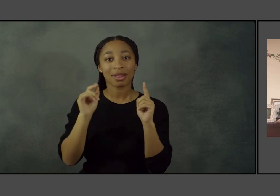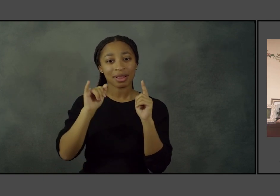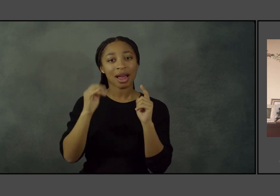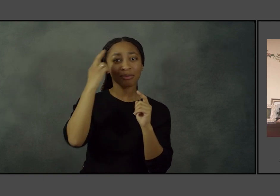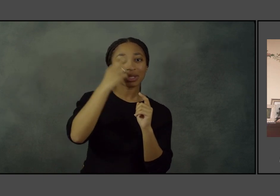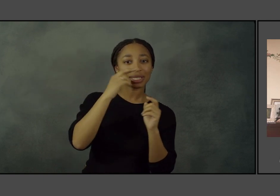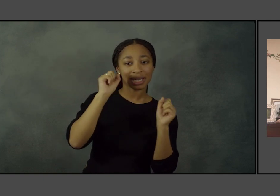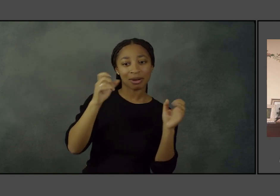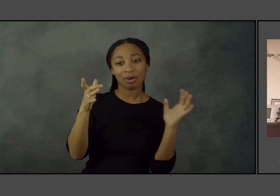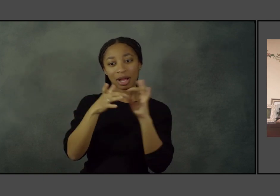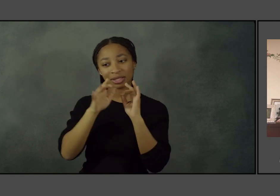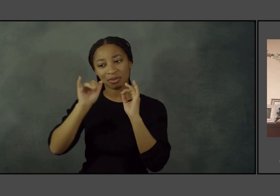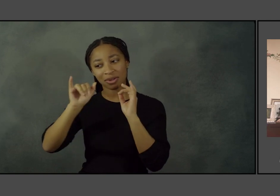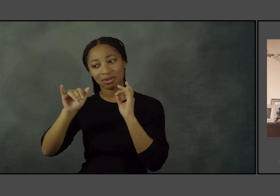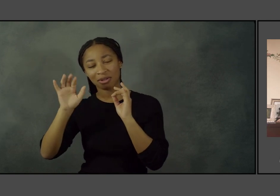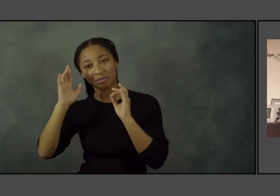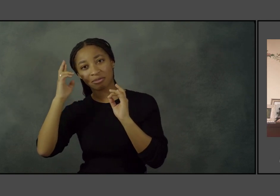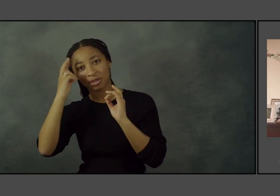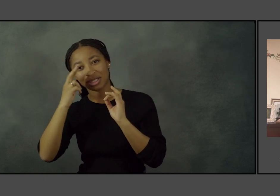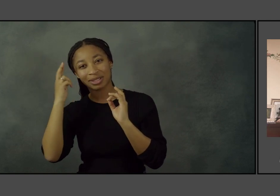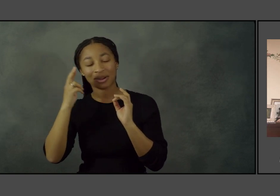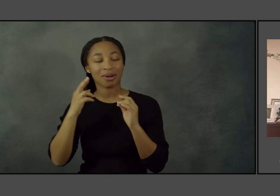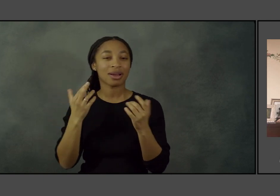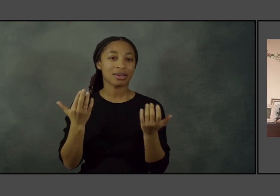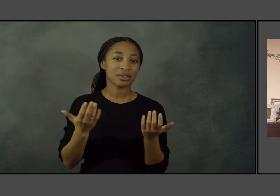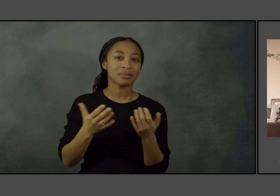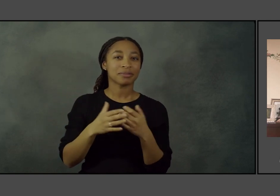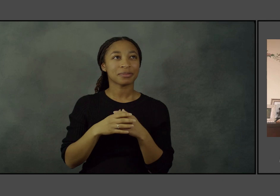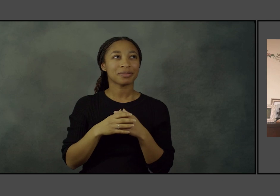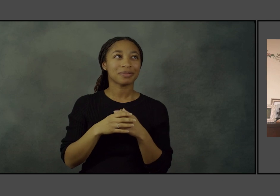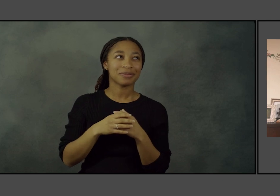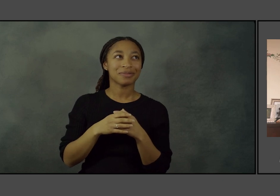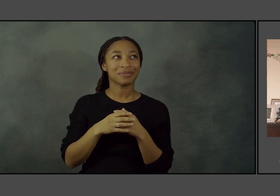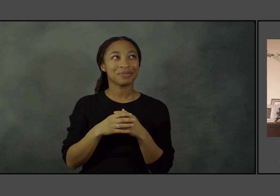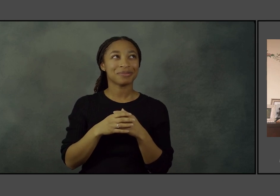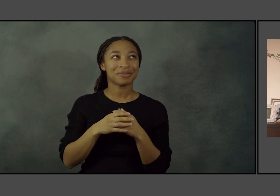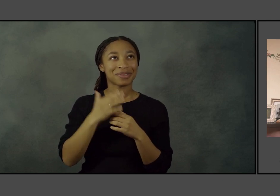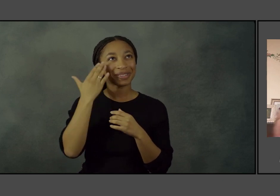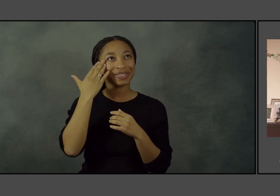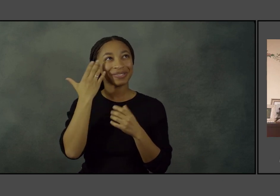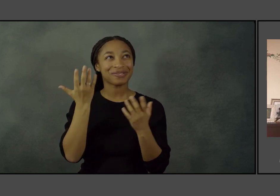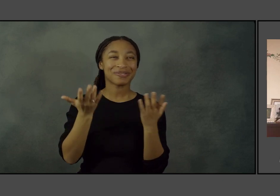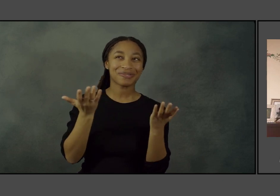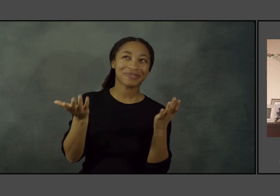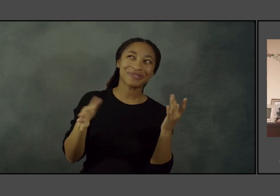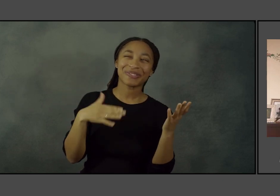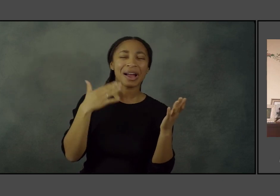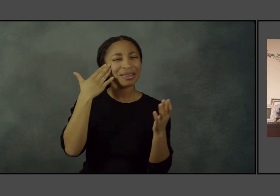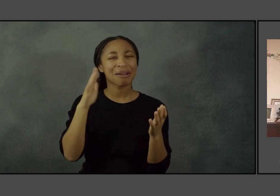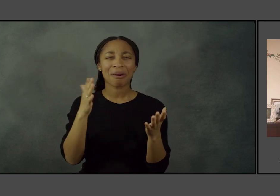I don't always hear. Maybe I'm, you know, becoming jaded, you know, after, you know, because I'm speaking of